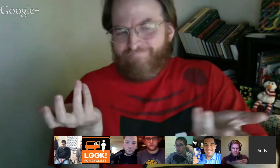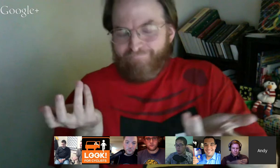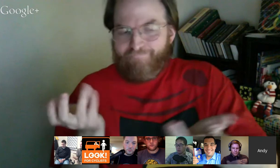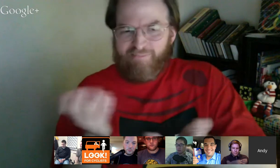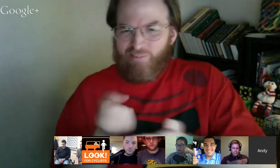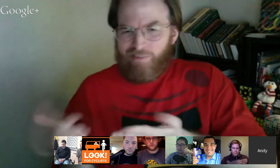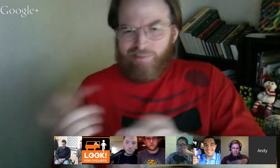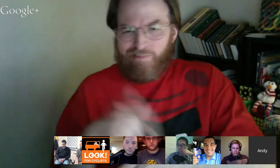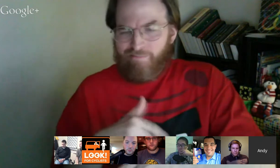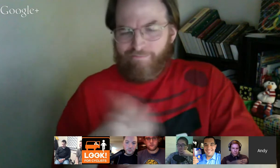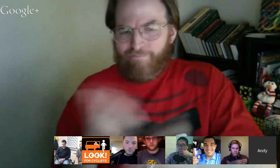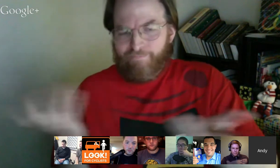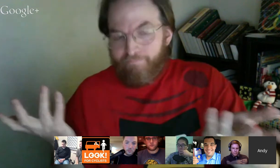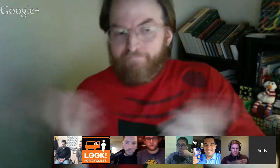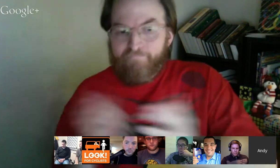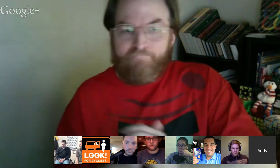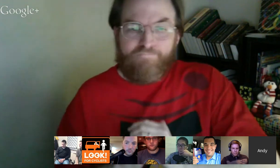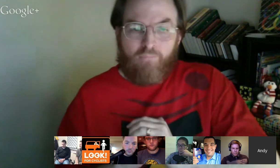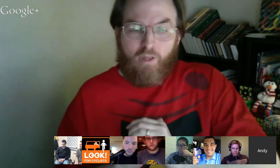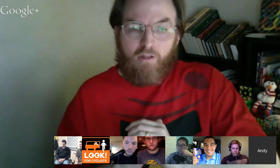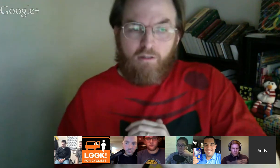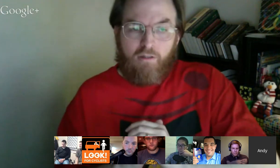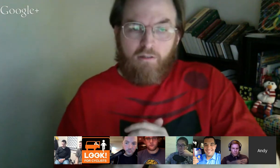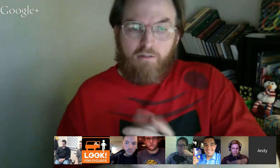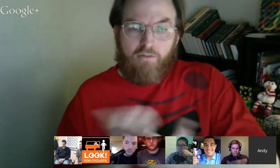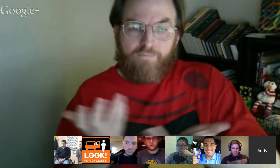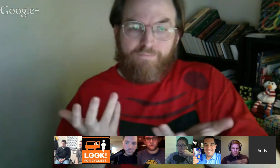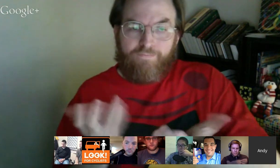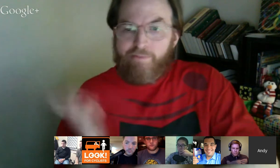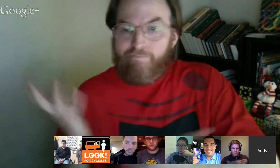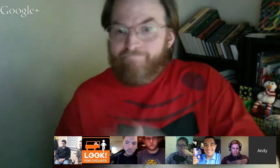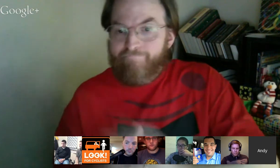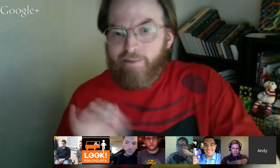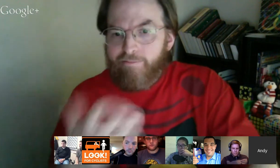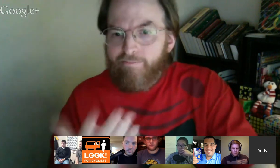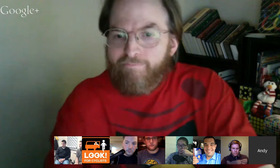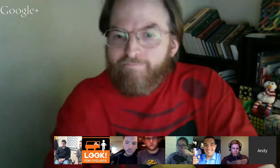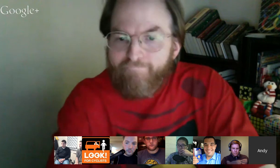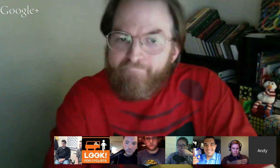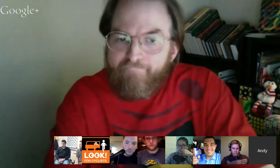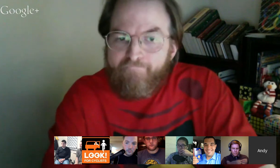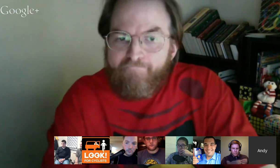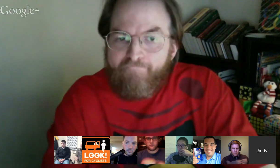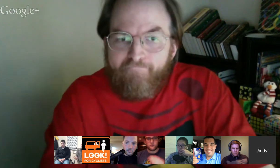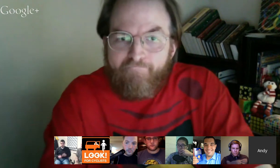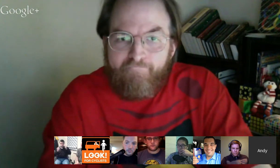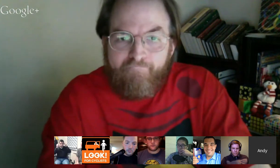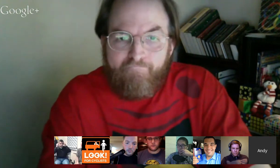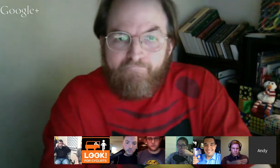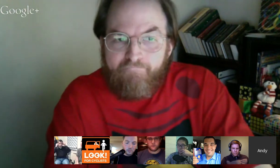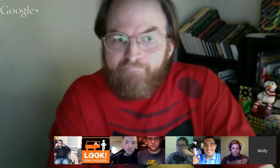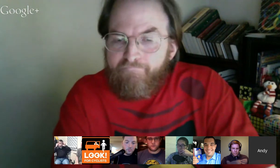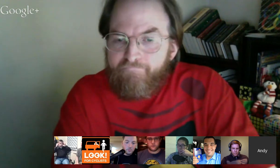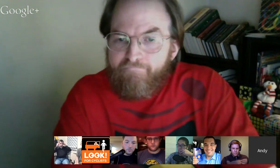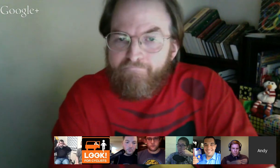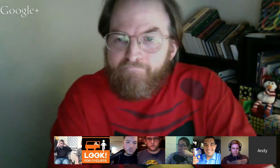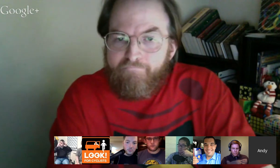really miss that educational opportunity. So, and it was just a big waste of time for me. So I guess that's the big